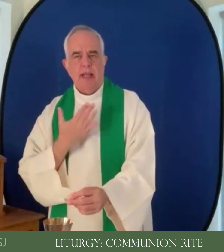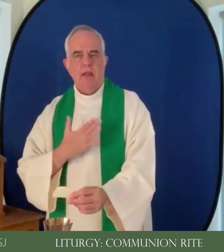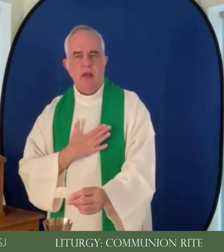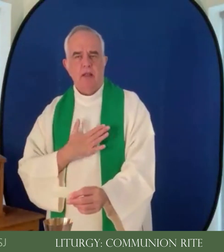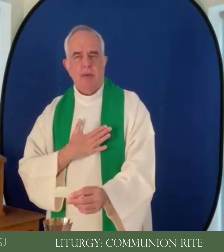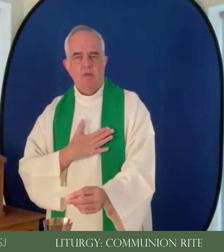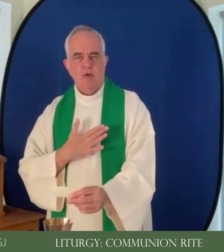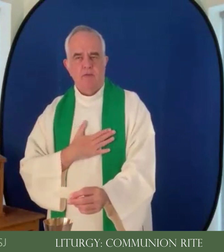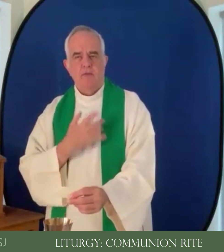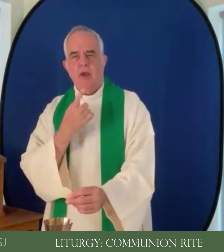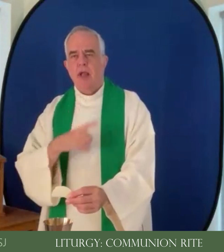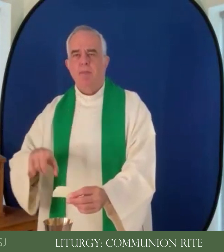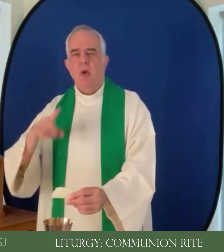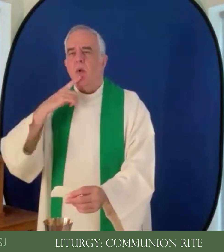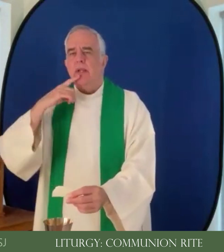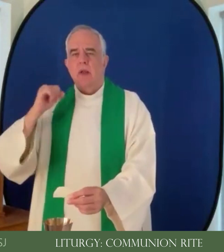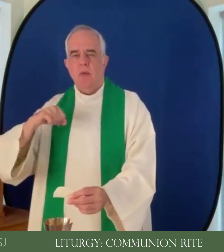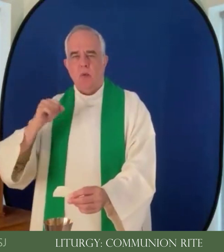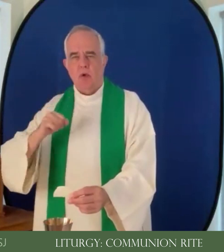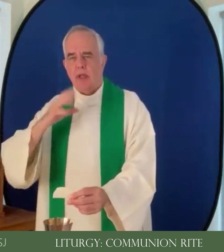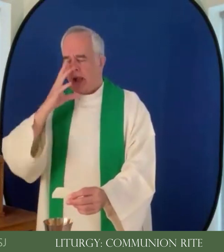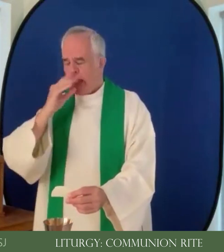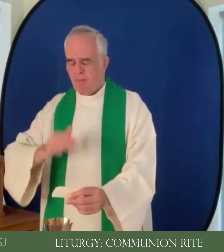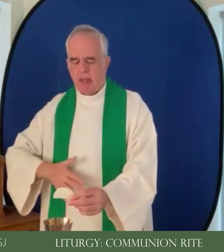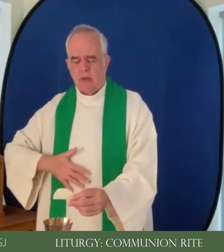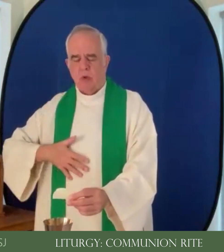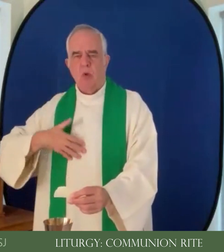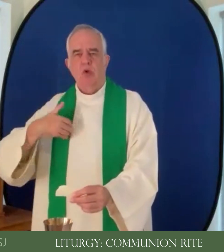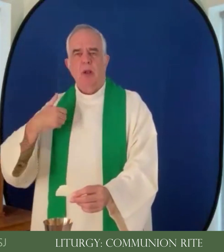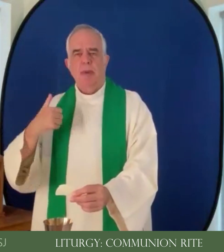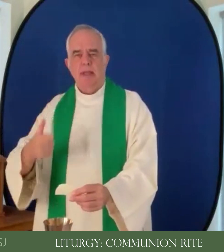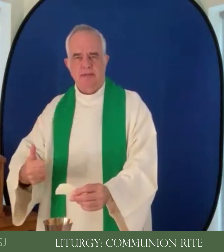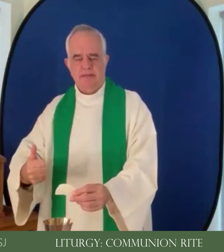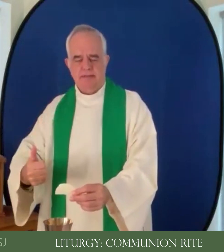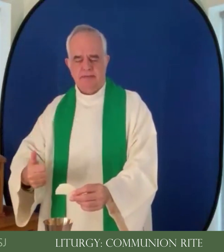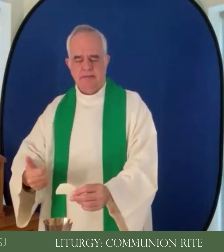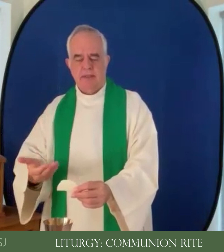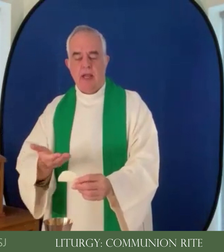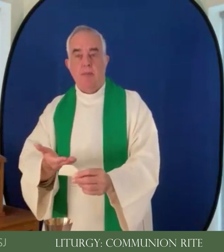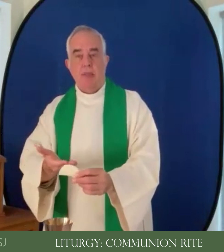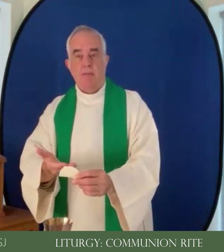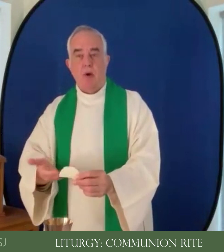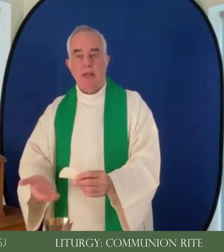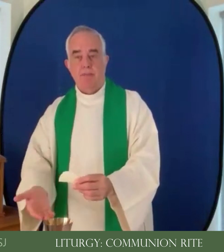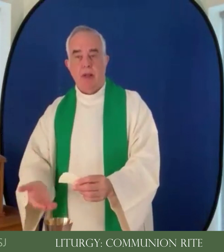enter into my room, but only to the word, let go to be him. The body and blood